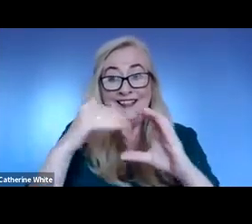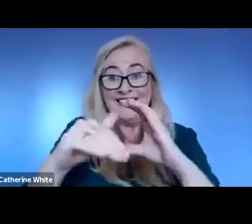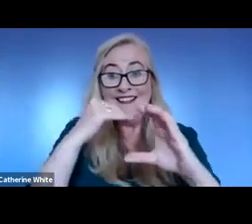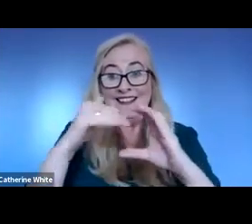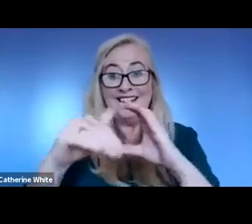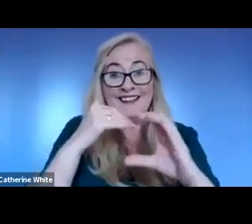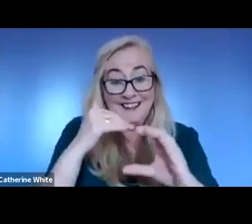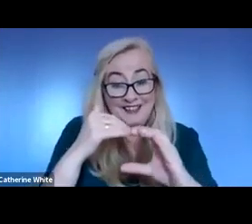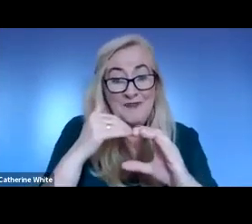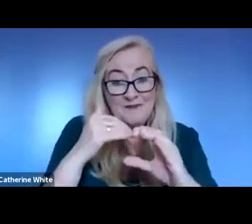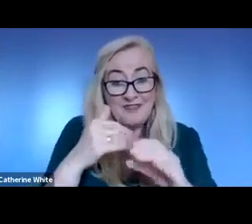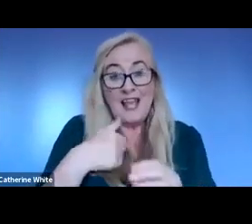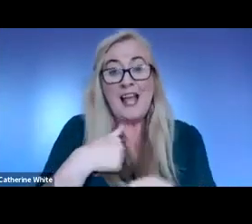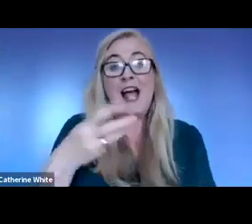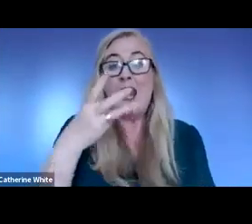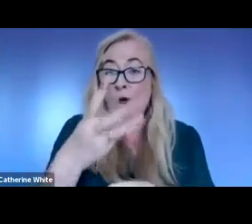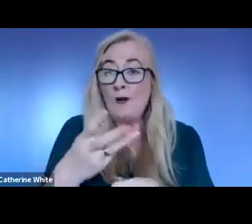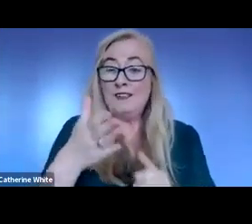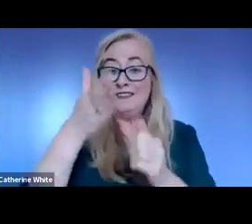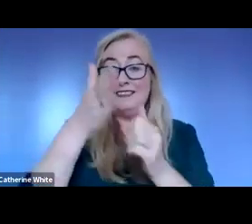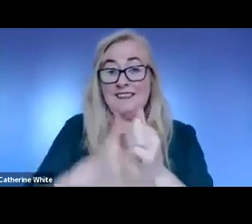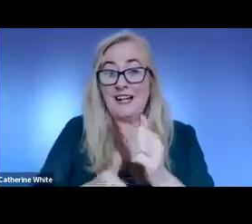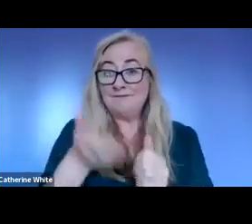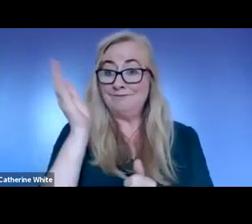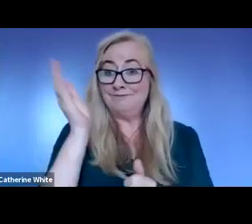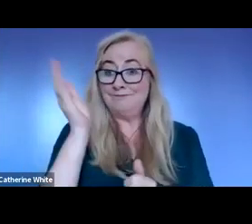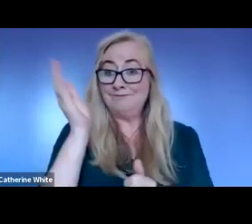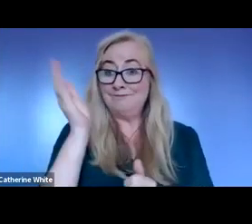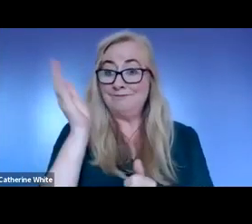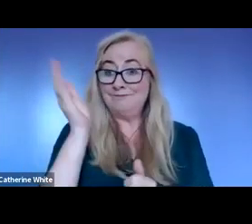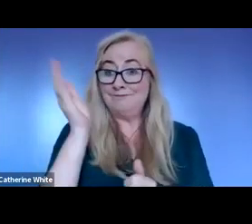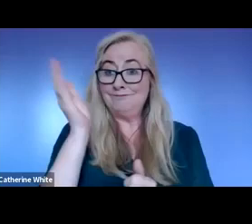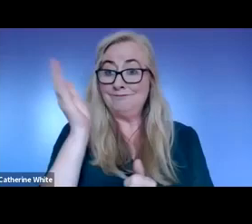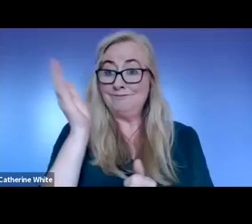function, and I will close the conversation after.